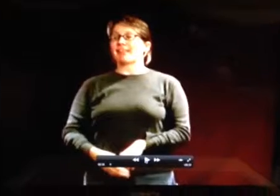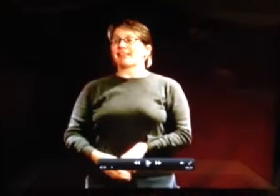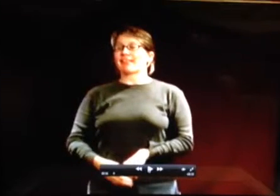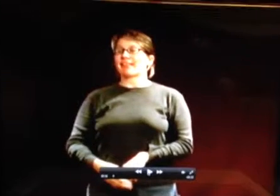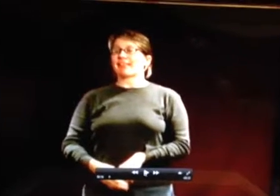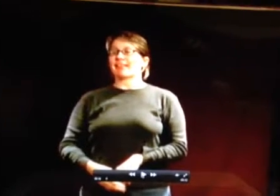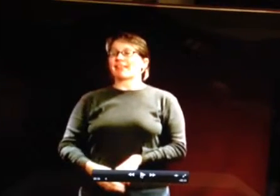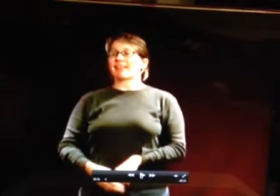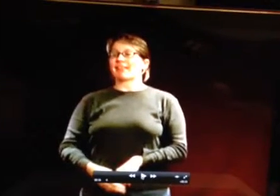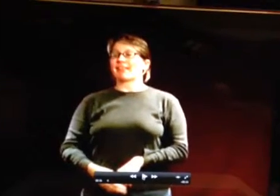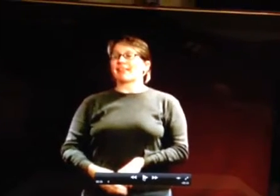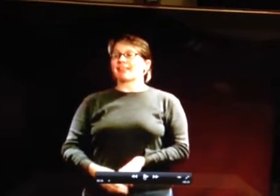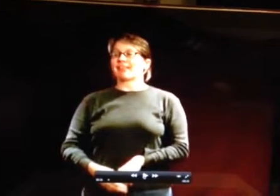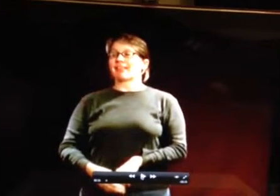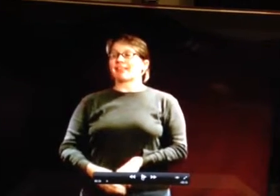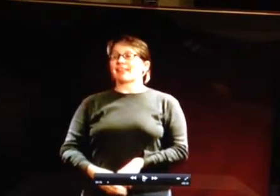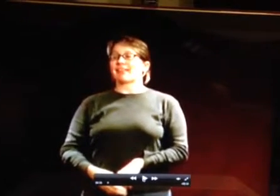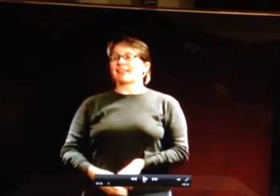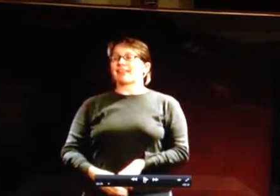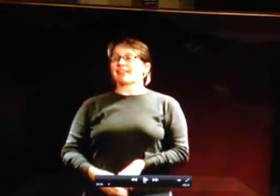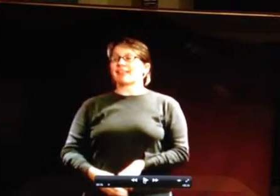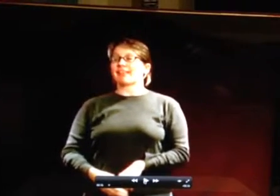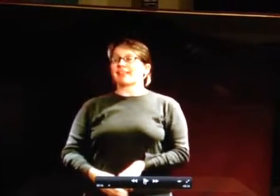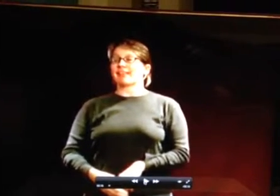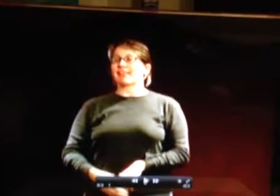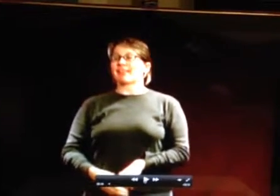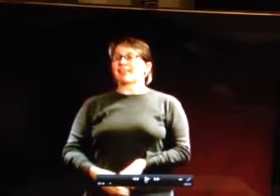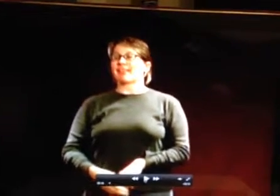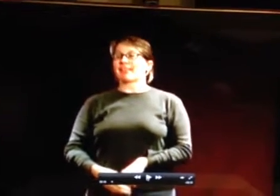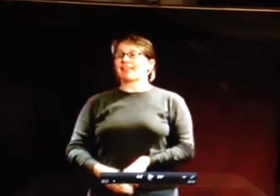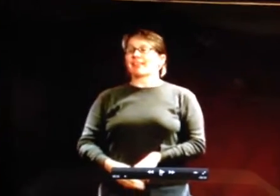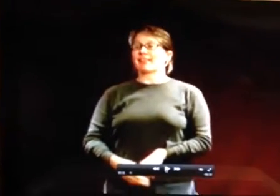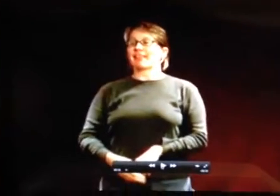great. It smells like nature. I just love the experience.